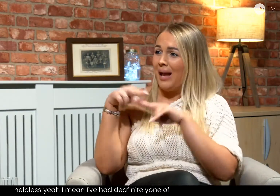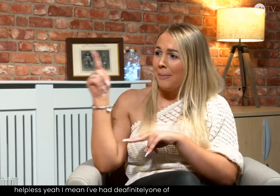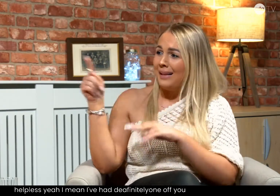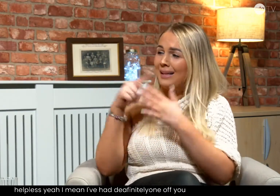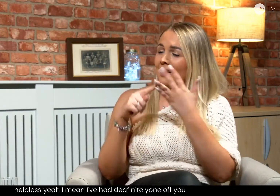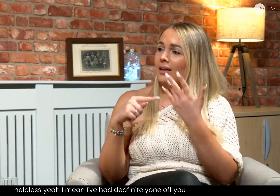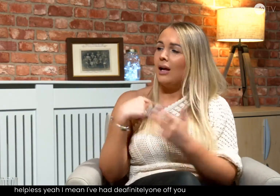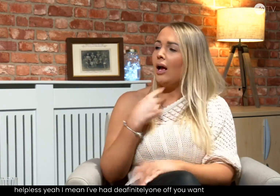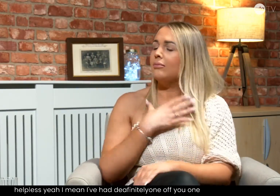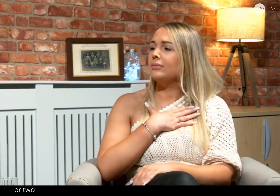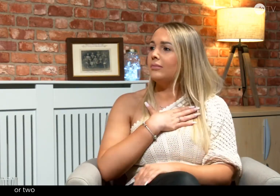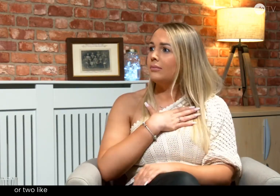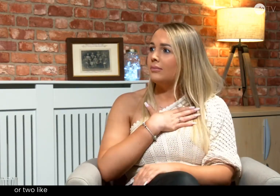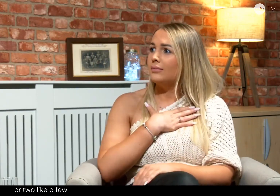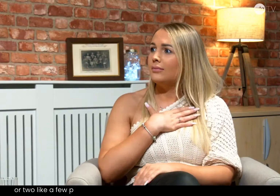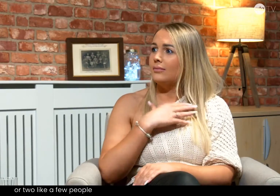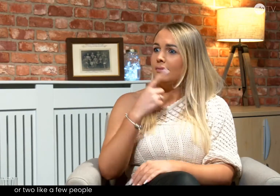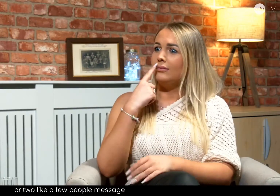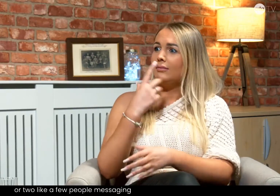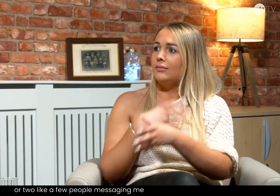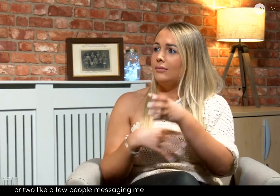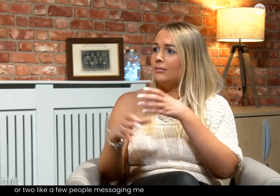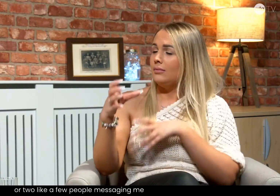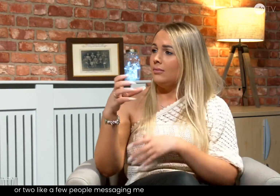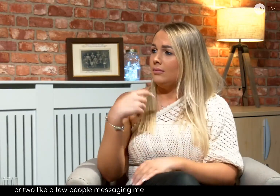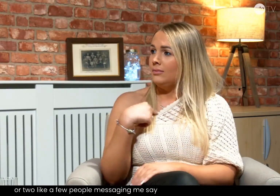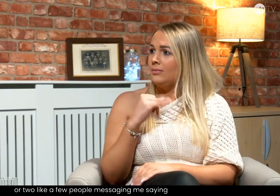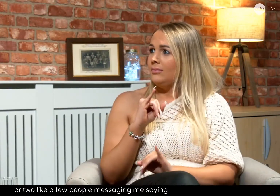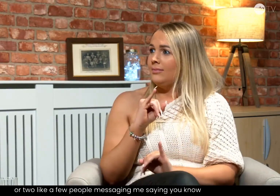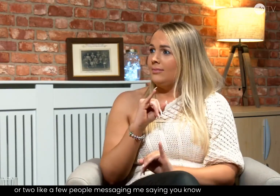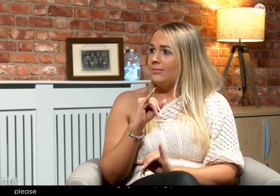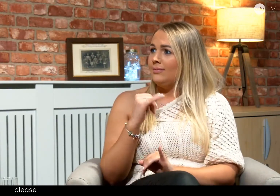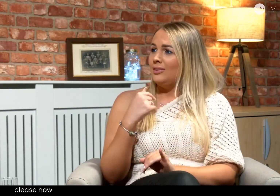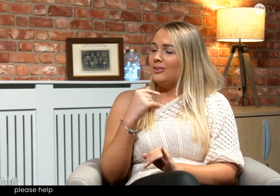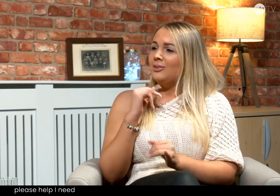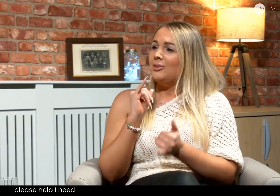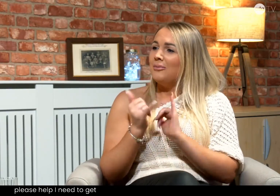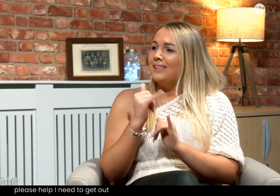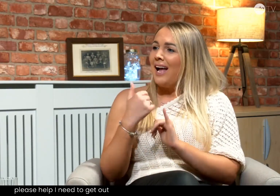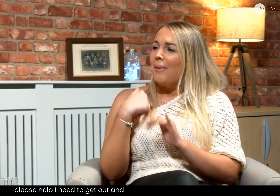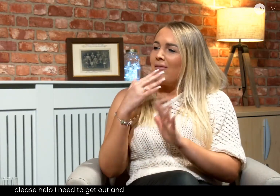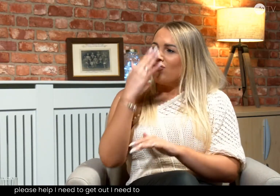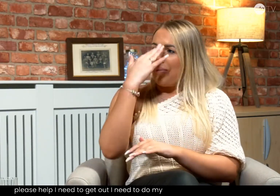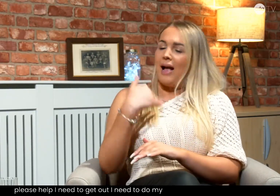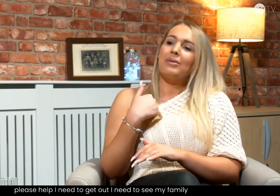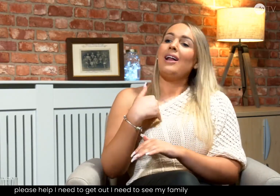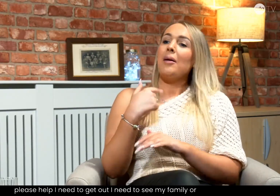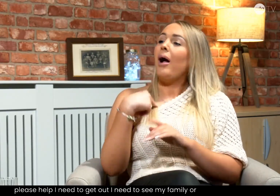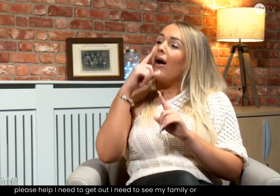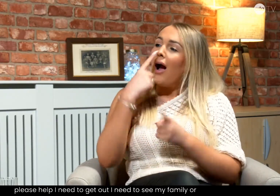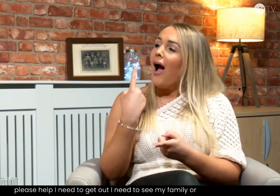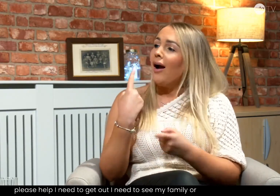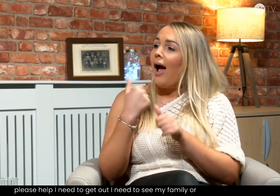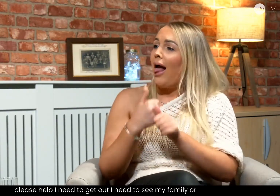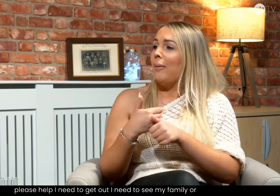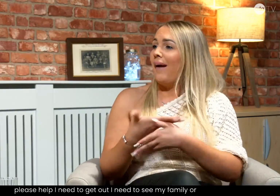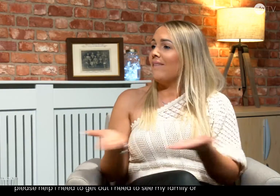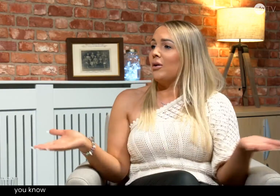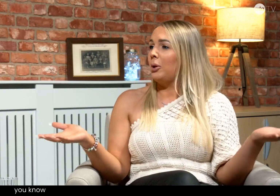a few people messaging me saying, you know, please help. I need to get out. I need to see my family, or, you know, and I